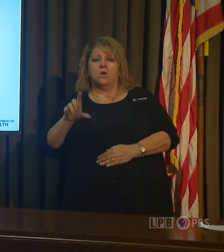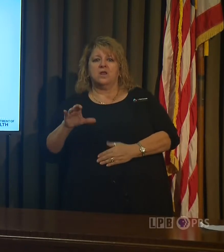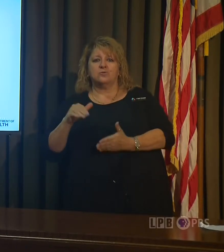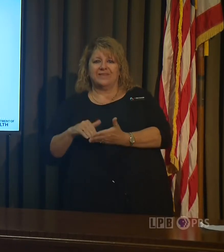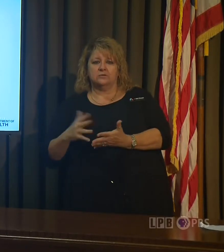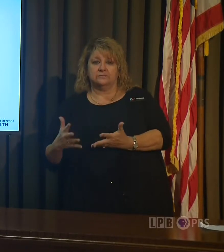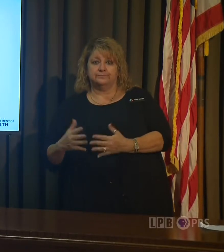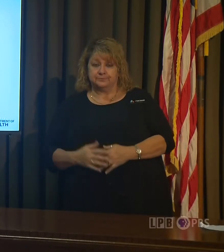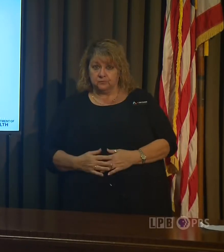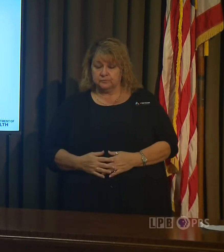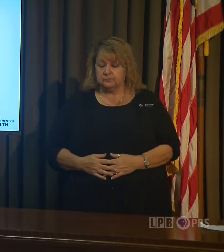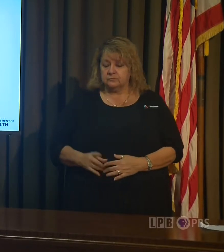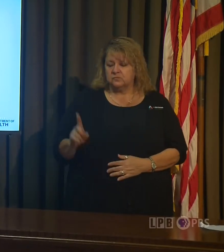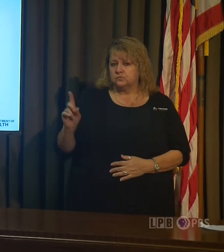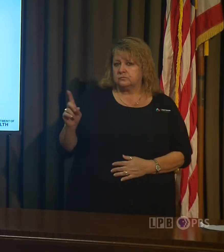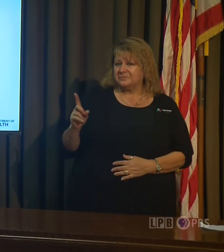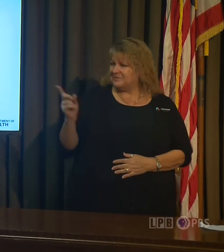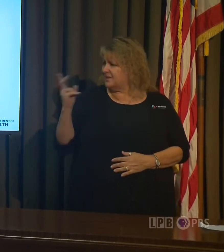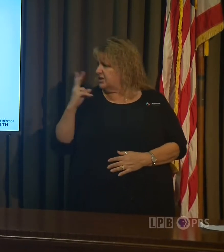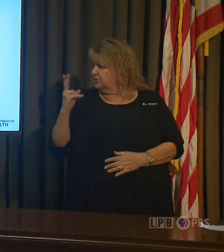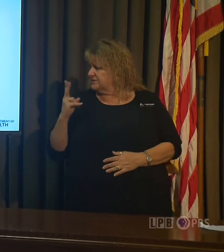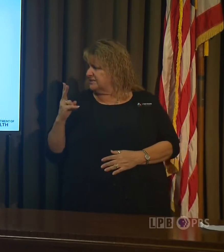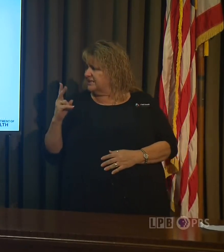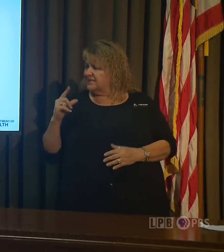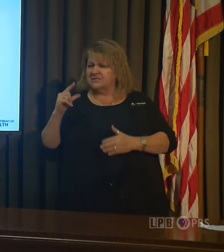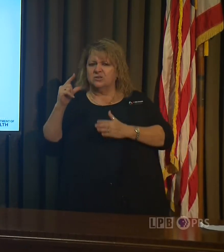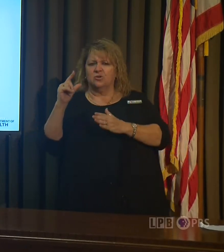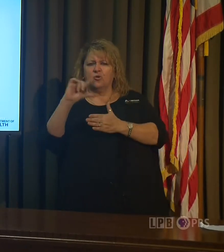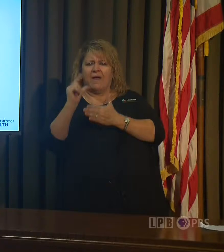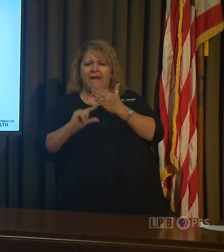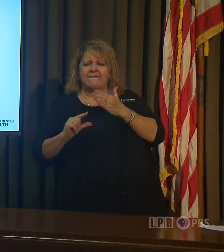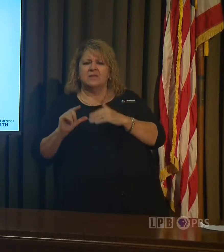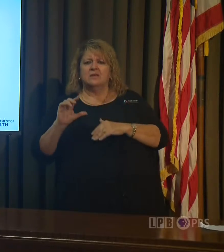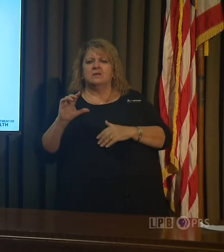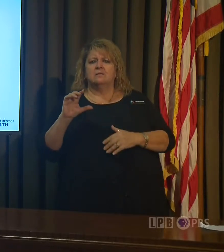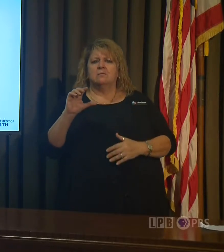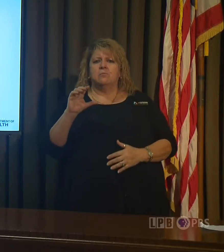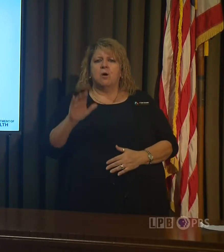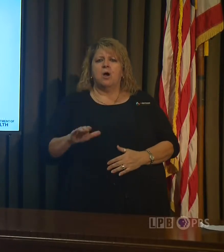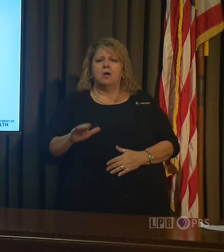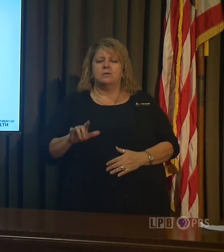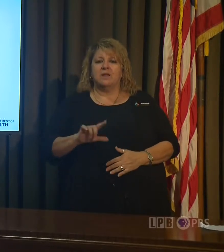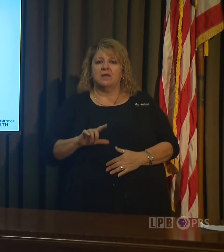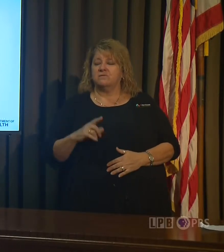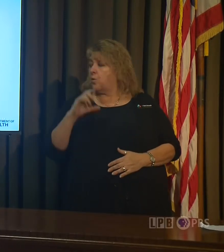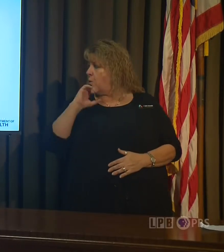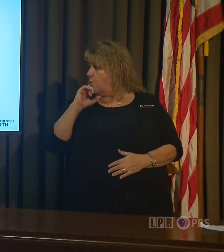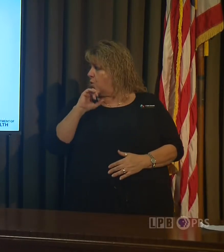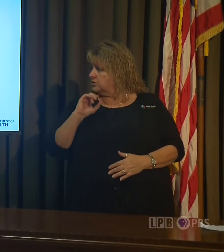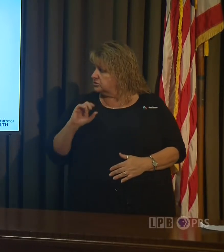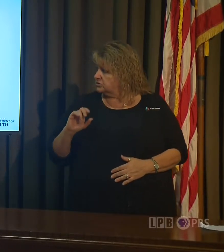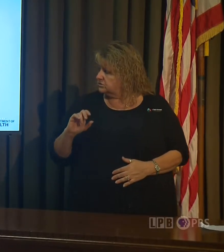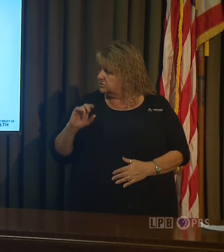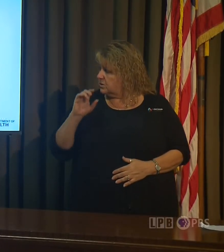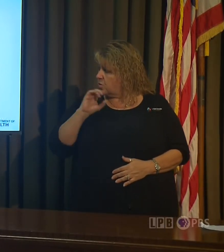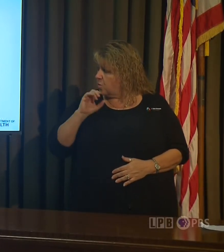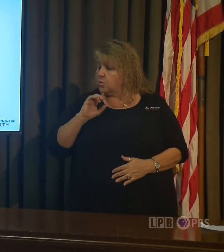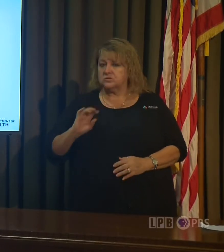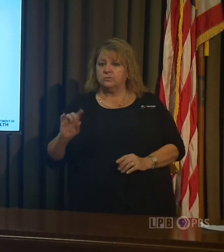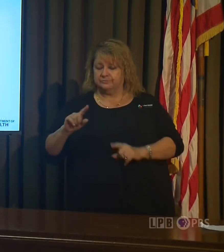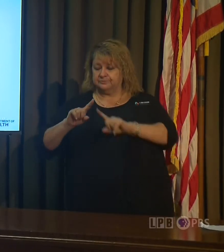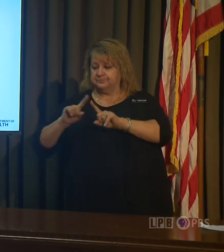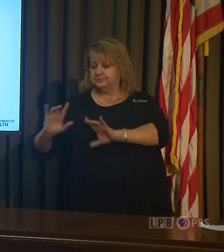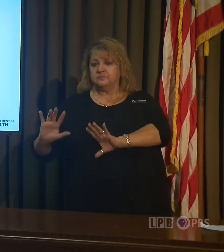see a compound graph that I'm going to walk through. The bars, the bar graph, the orange bars on the bottom represent